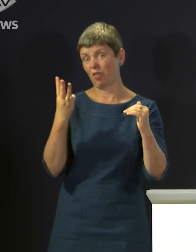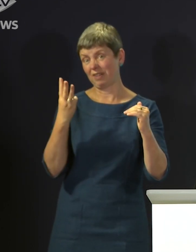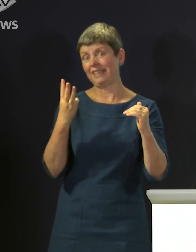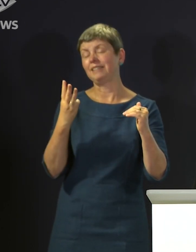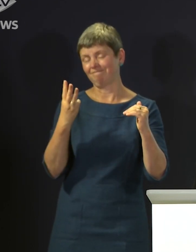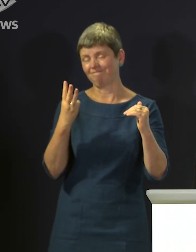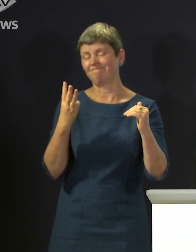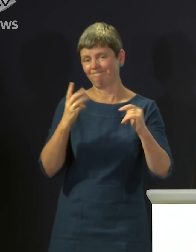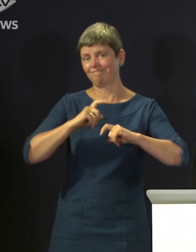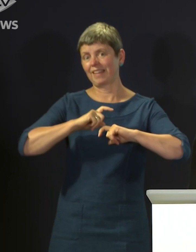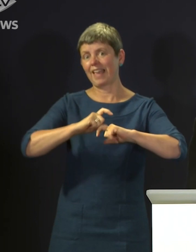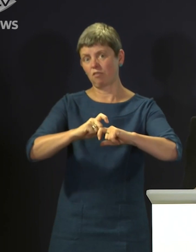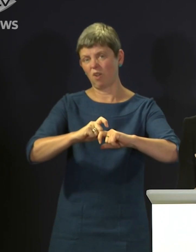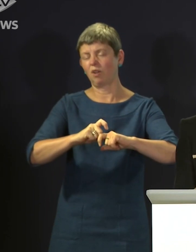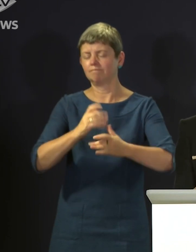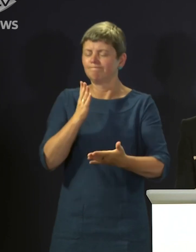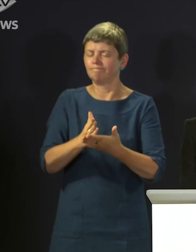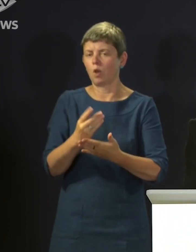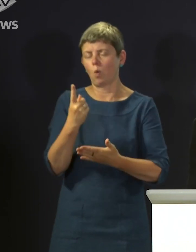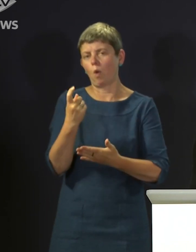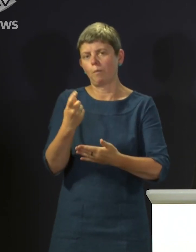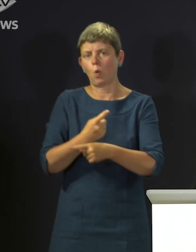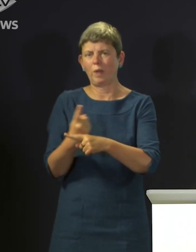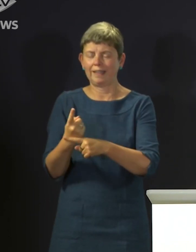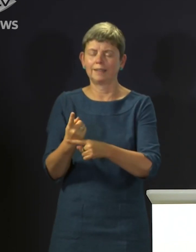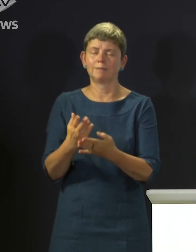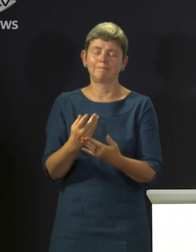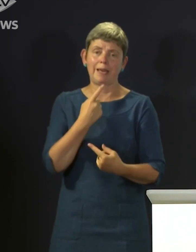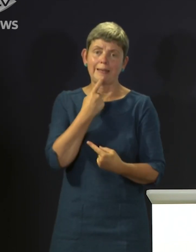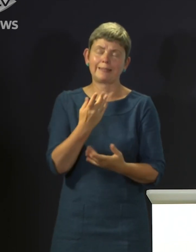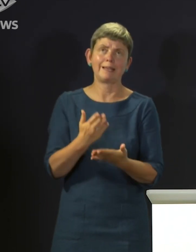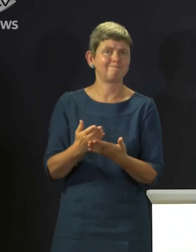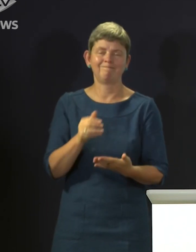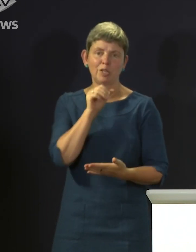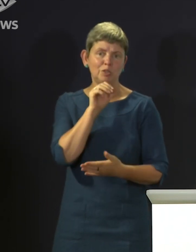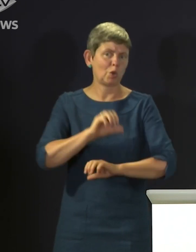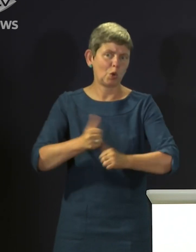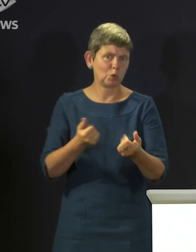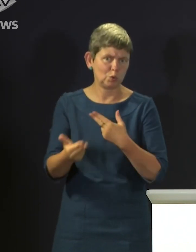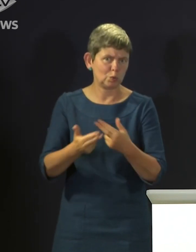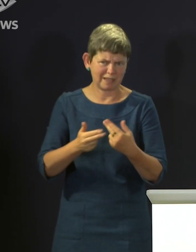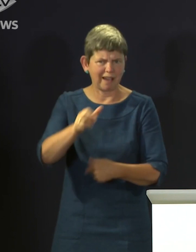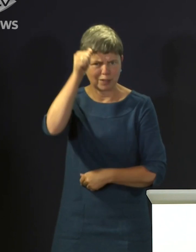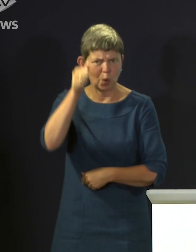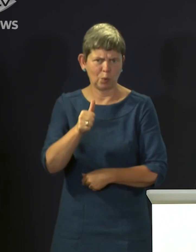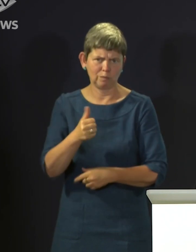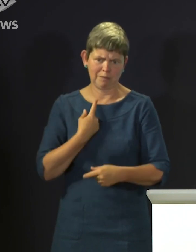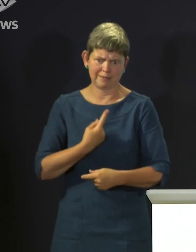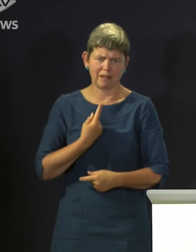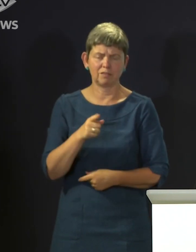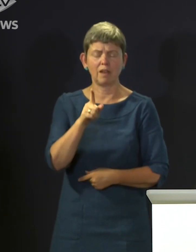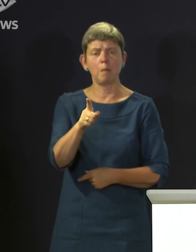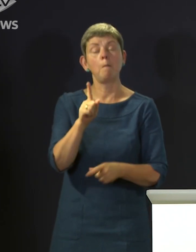this stage. I know, not least because I live in Glasgow myself, how unwelcome this is for individuals and businesses, but